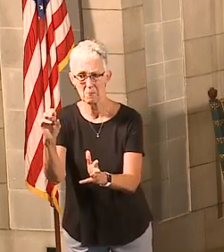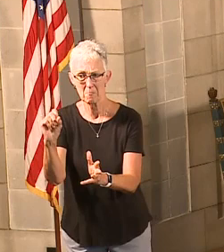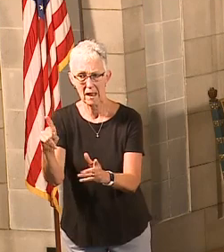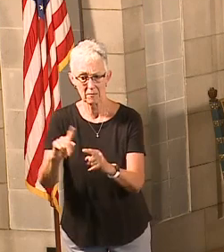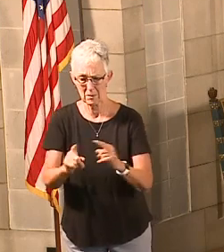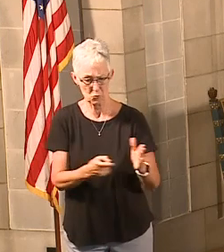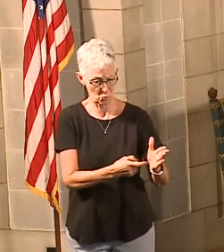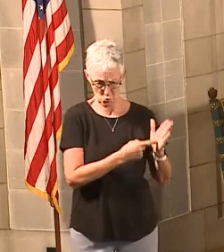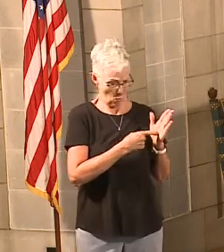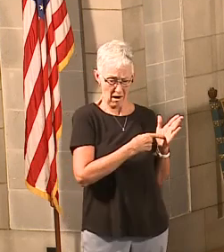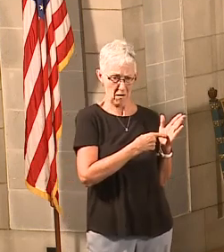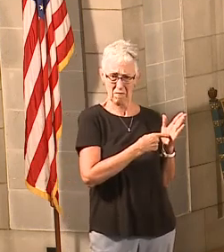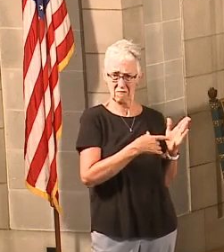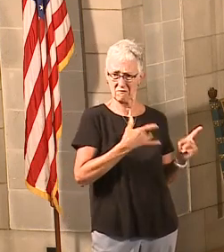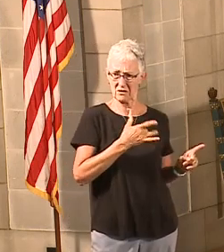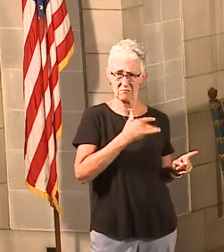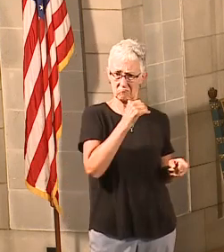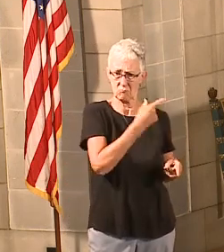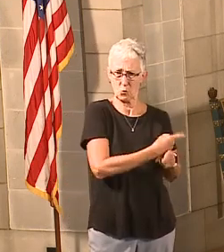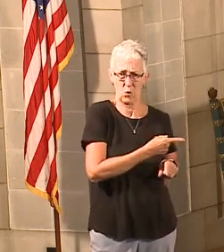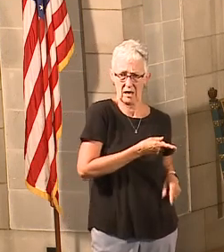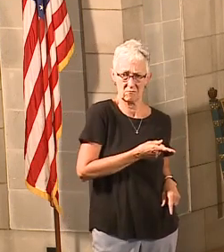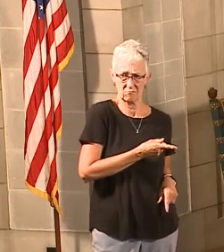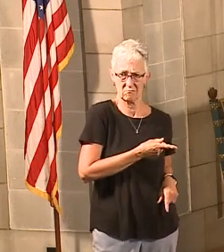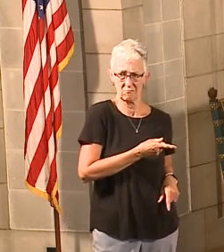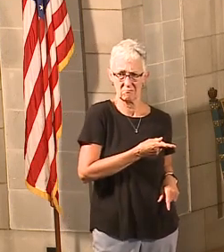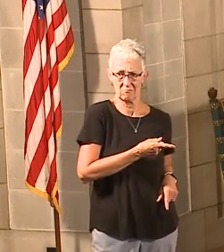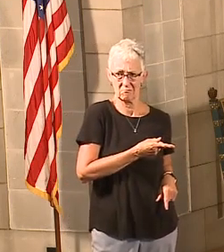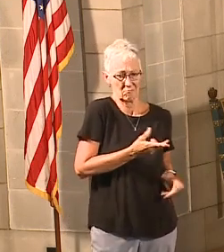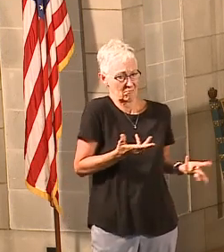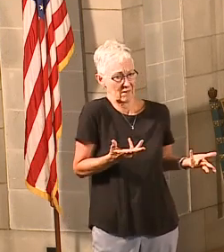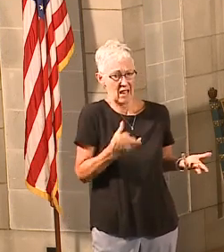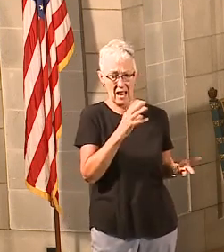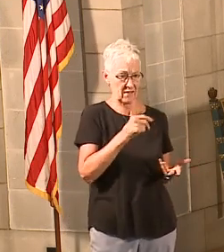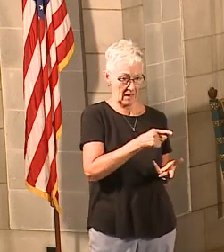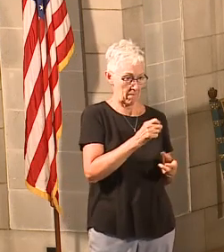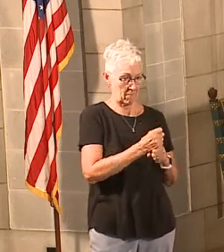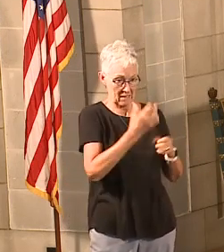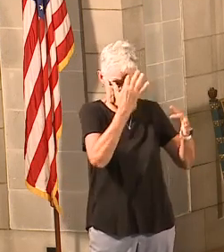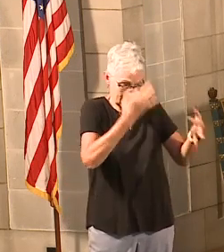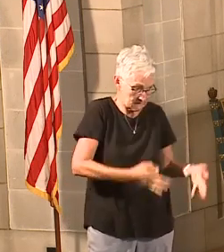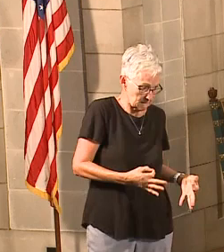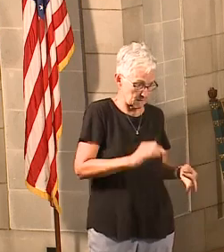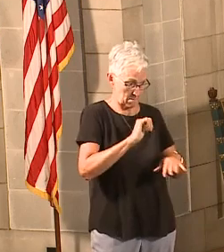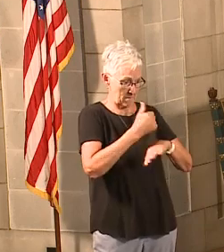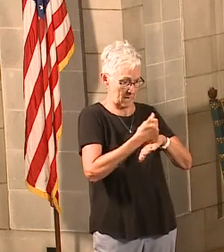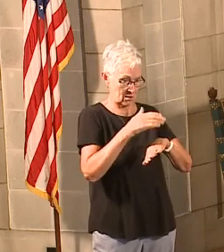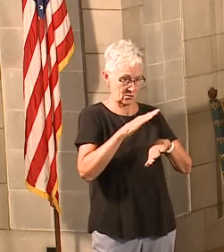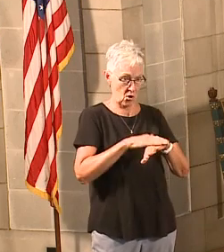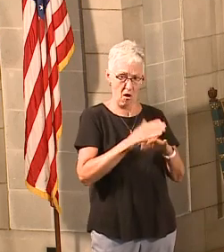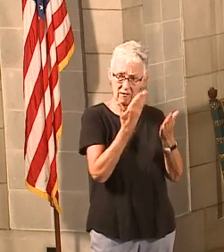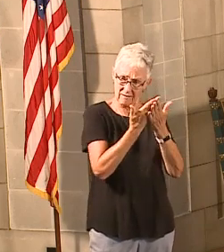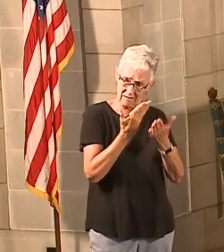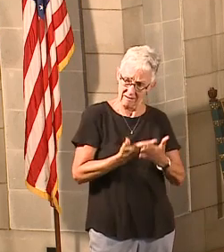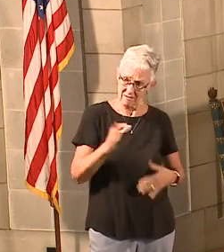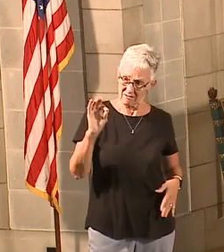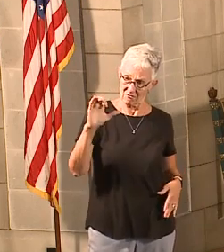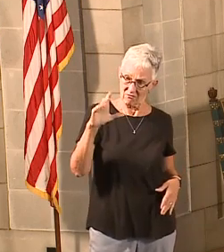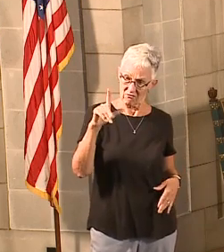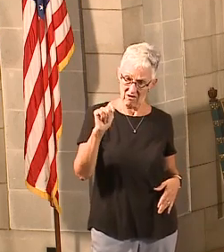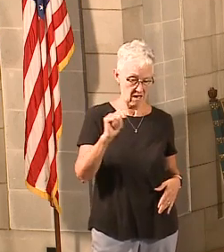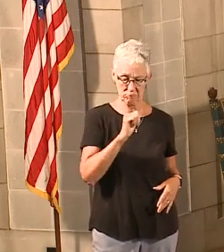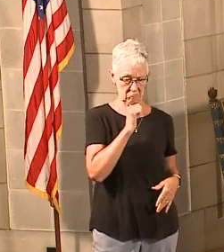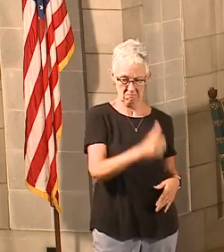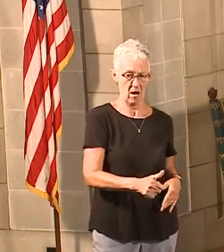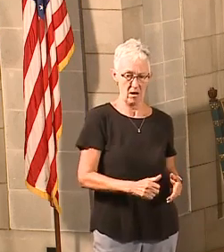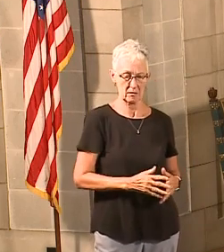situation. But this was not a data-driven decision, and so we disagreed with her decision to go down the mandate.